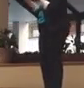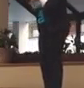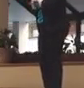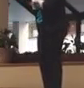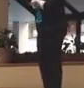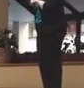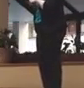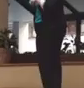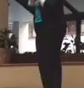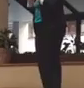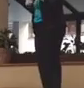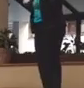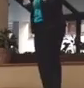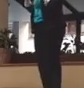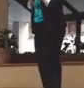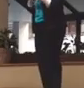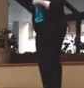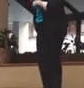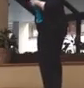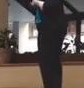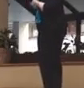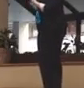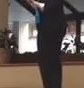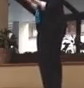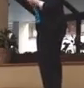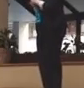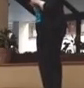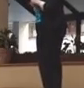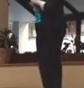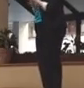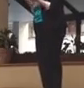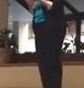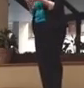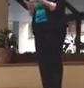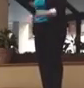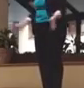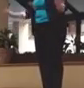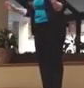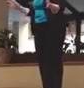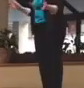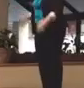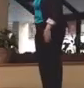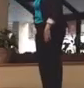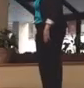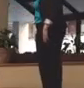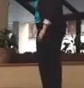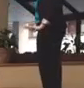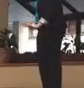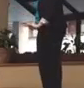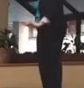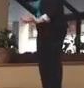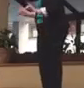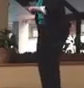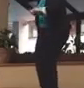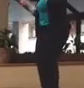So please feel free to contact me at any time. I'm happy to listen at any time. And yes, that's